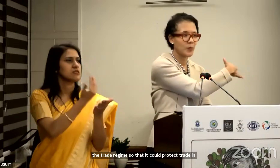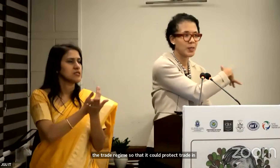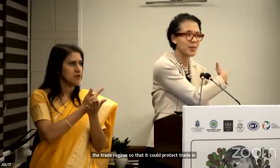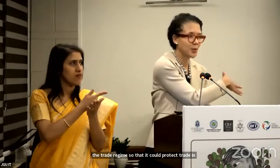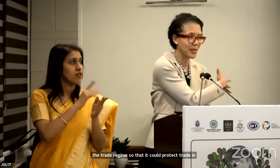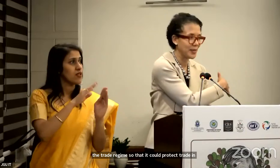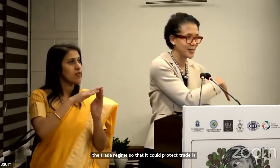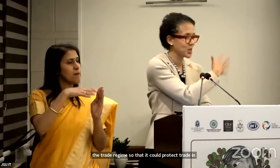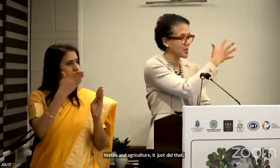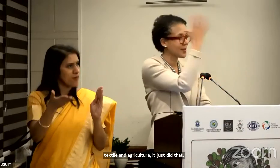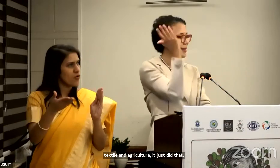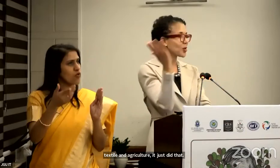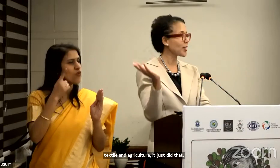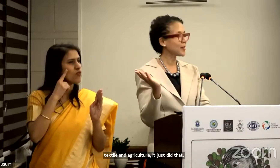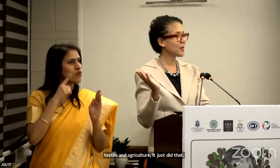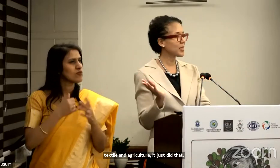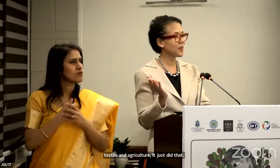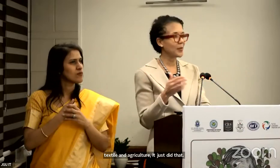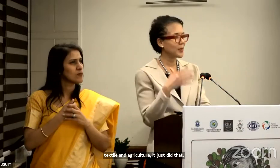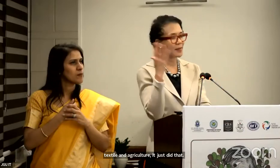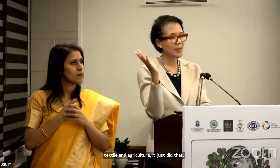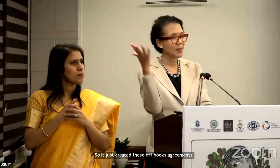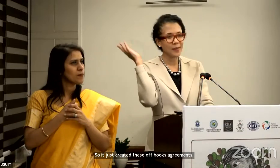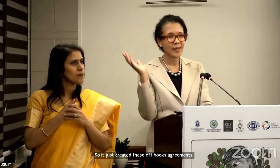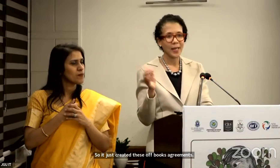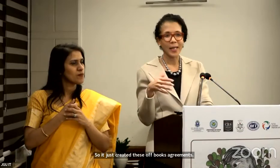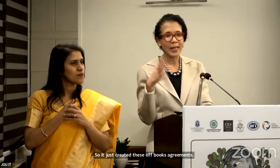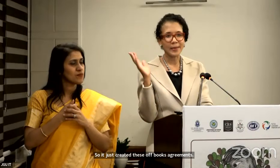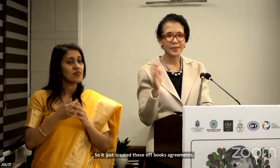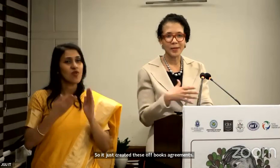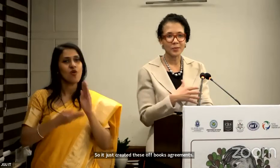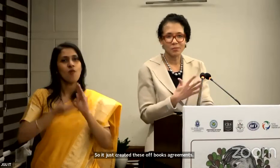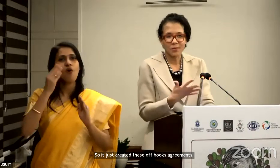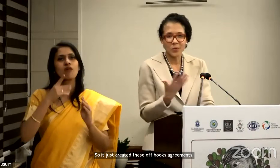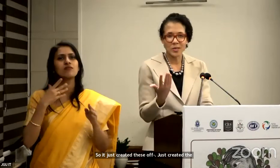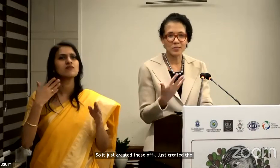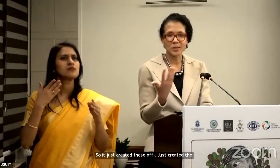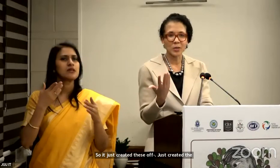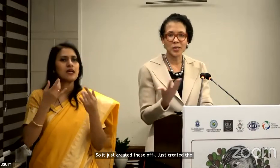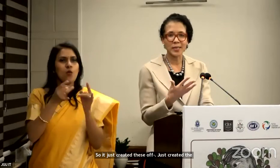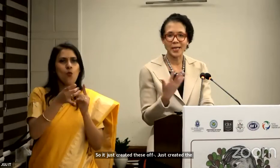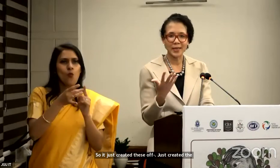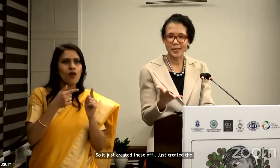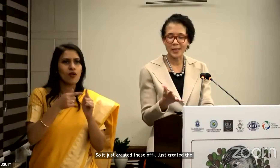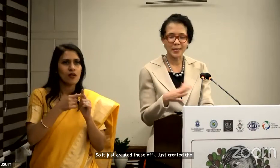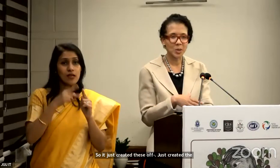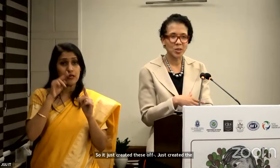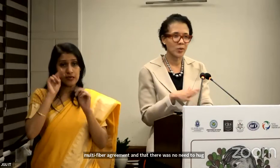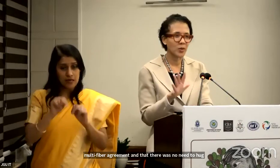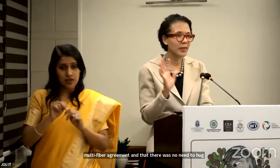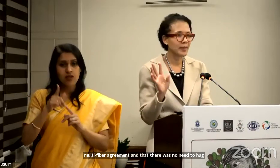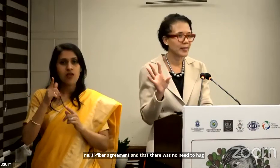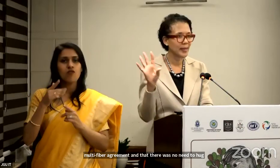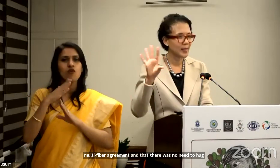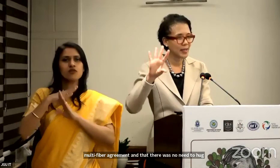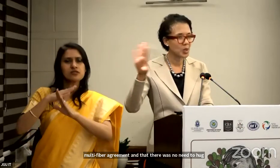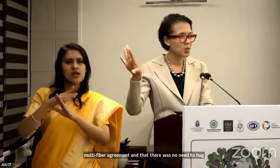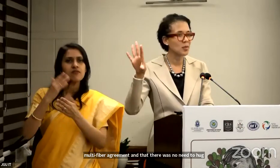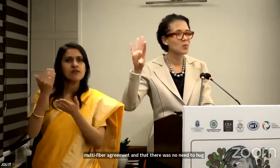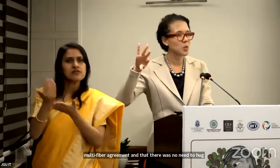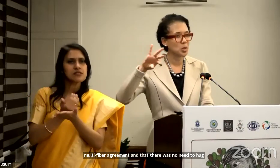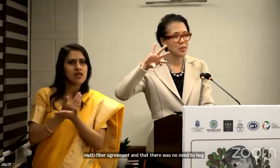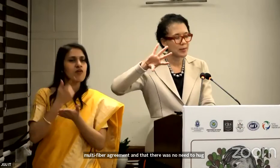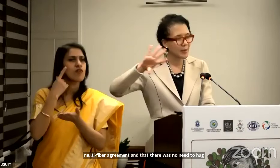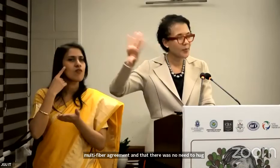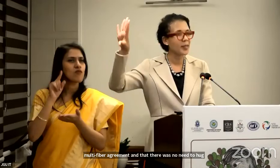these off-books agreements, just created the multi-fiber agreement, and that there was no need to have an exception or anything like that. That